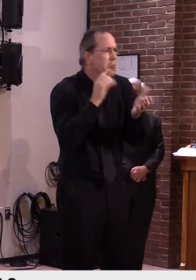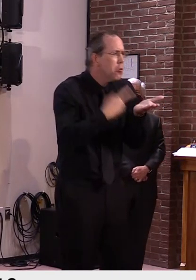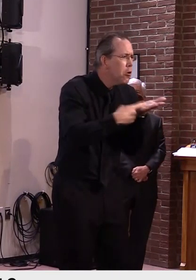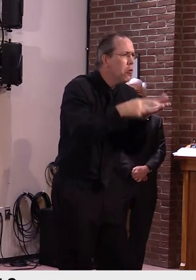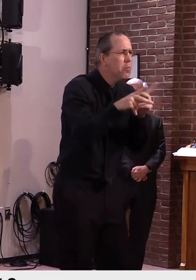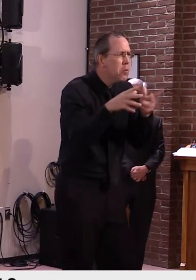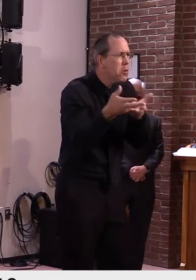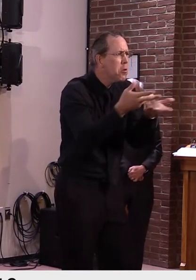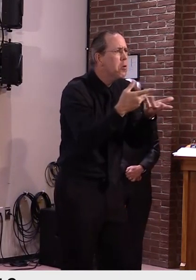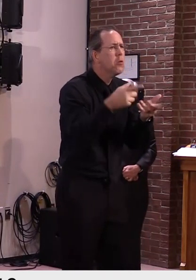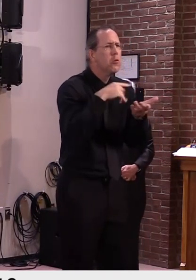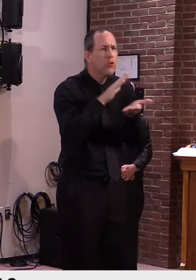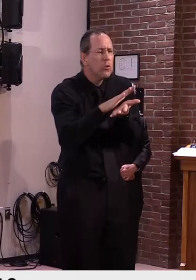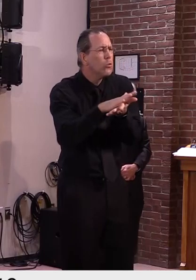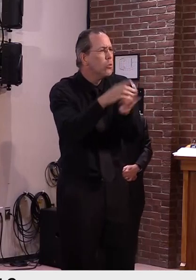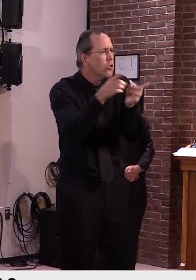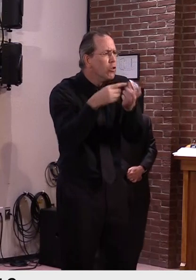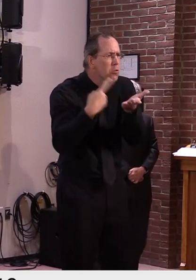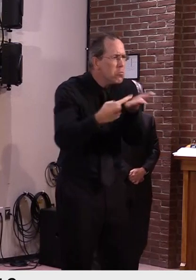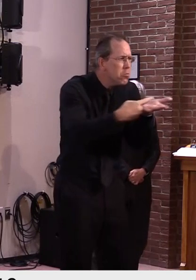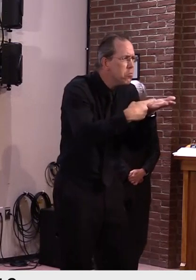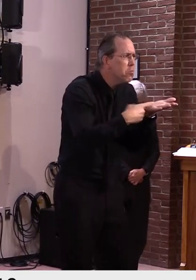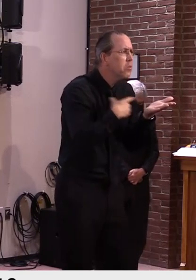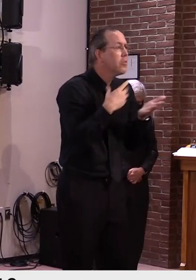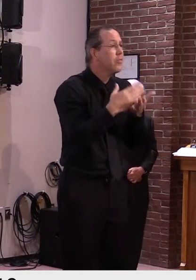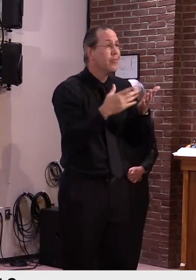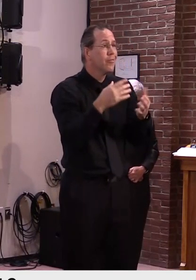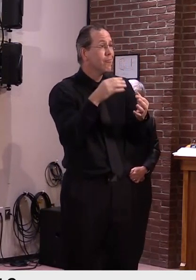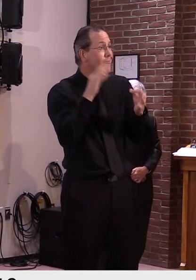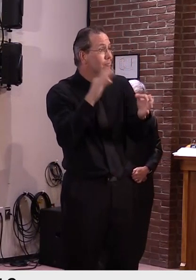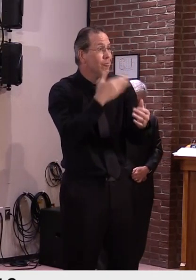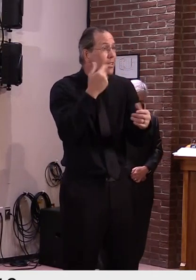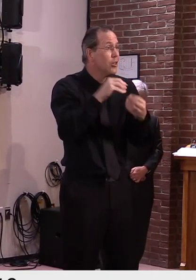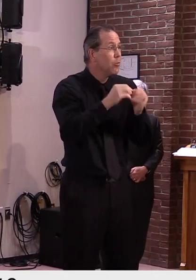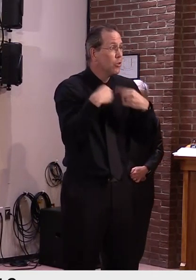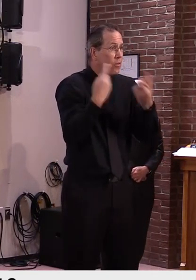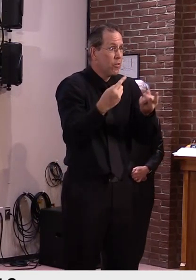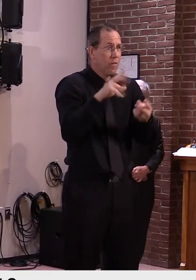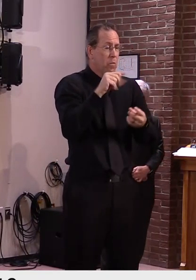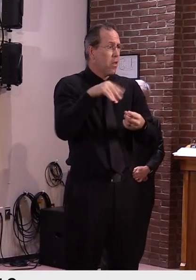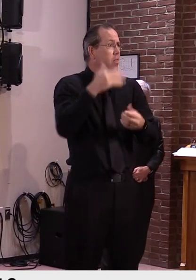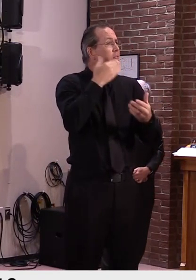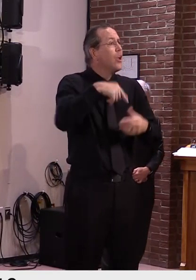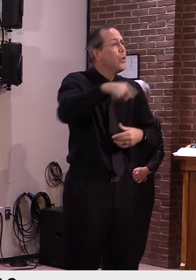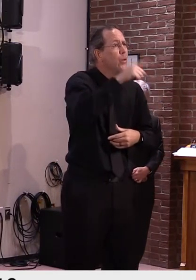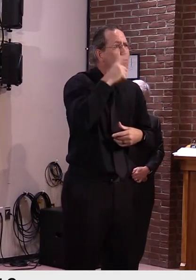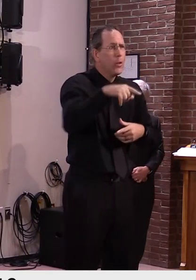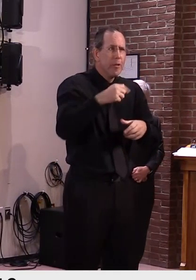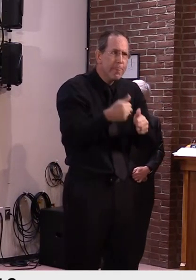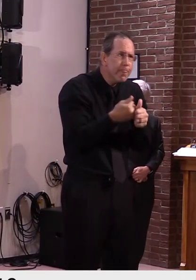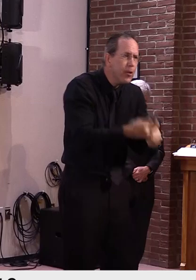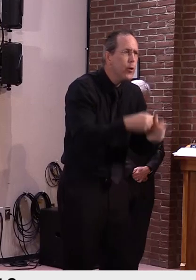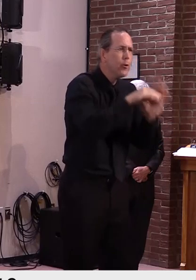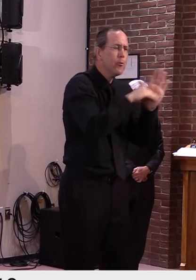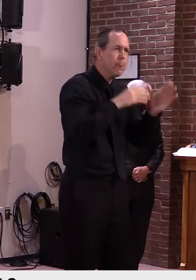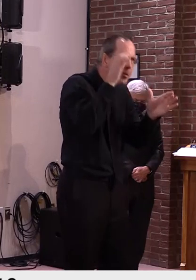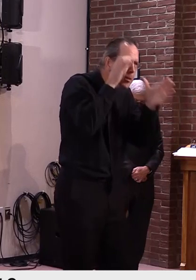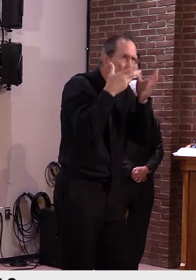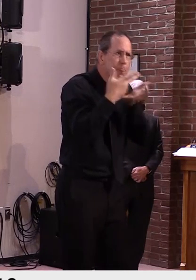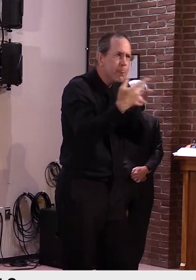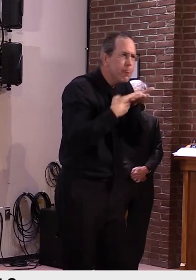your willingness to work together and to do what is best to keep us all safe. Your attention in following our guidance has allowed us to open our